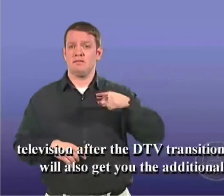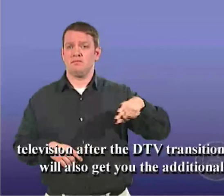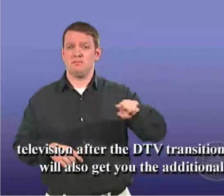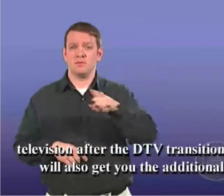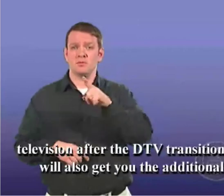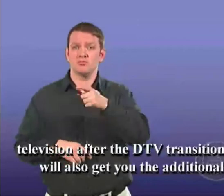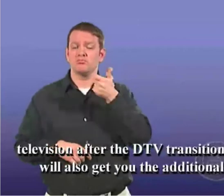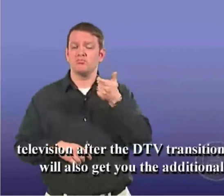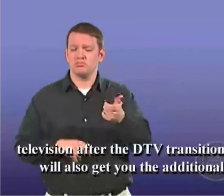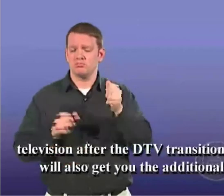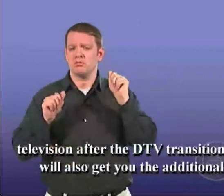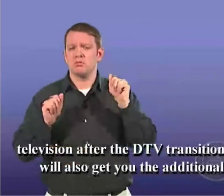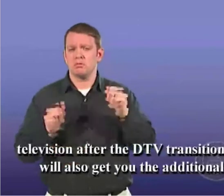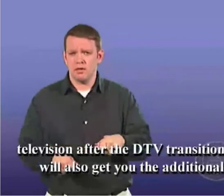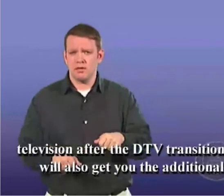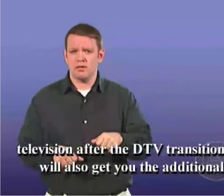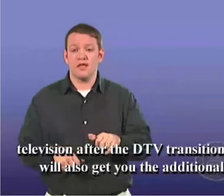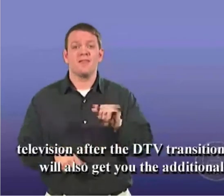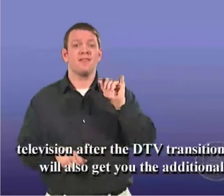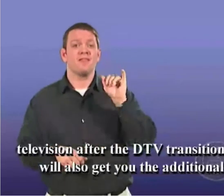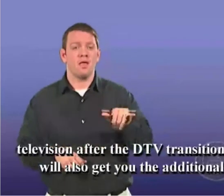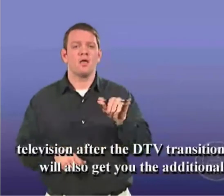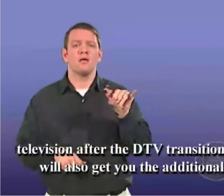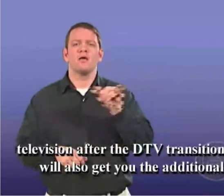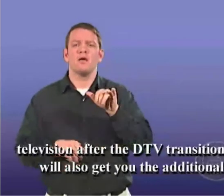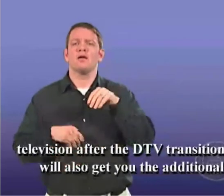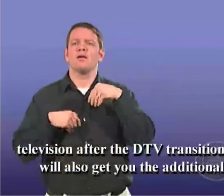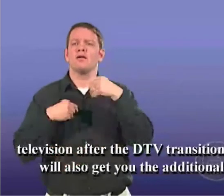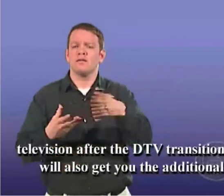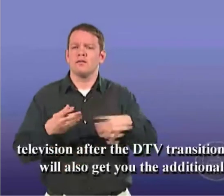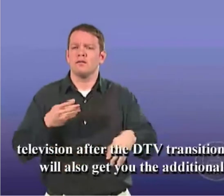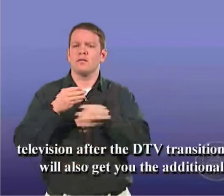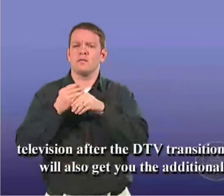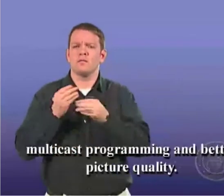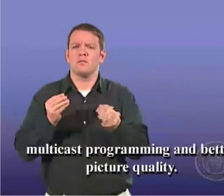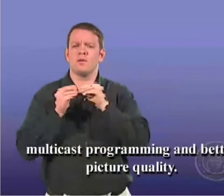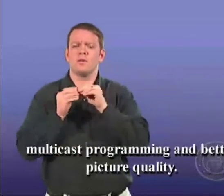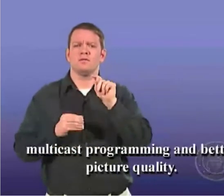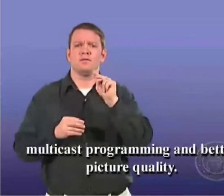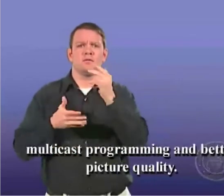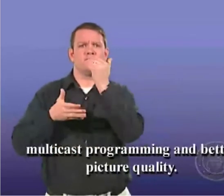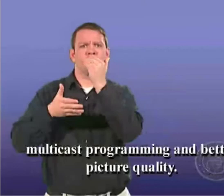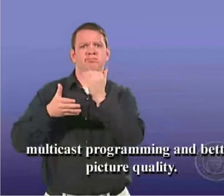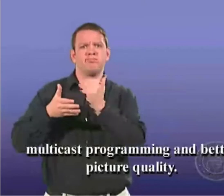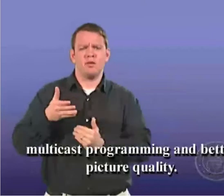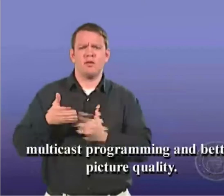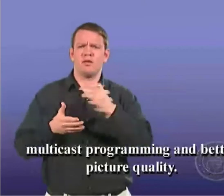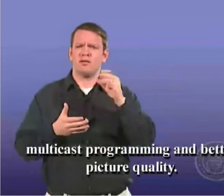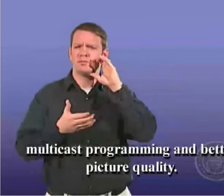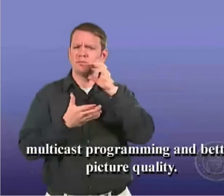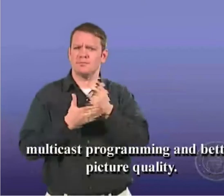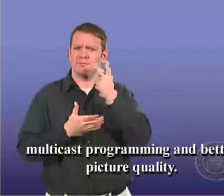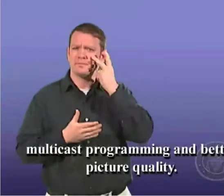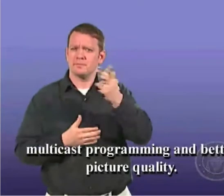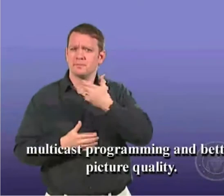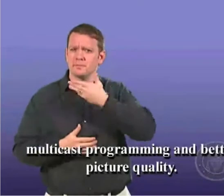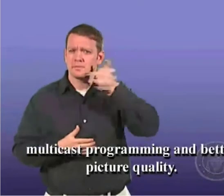the DTV transition. It will also get you the additional multicast programming and better picture quality.